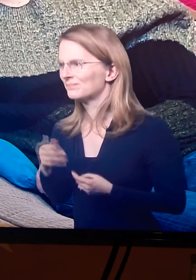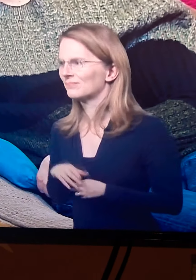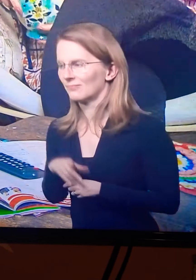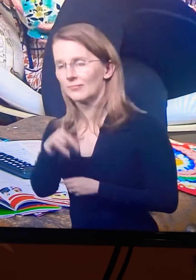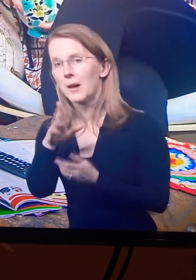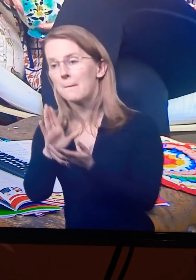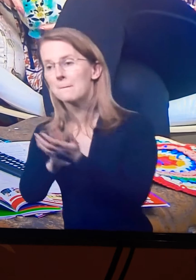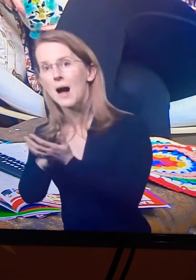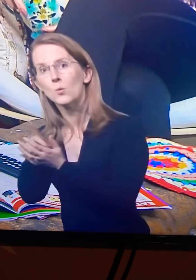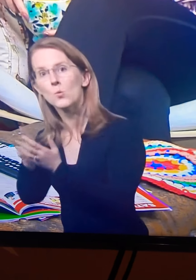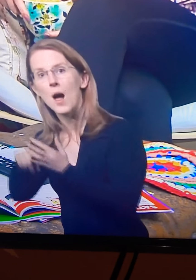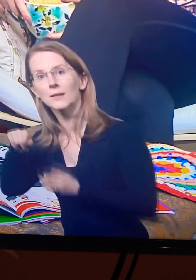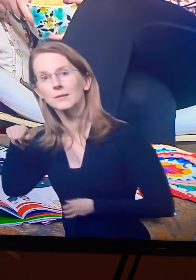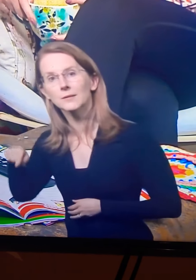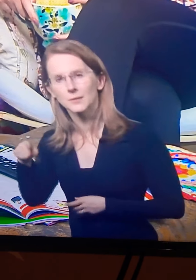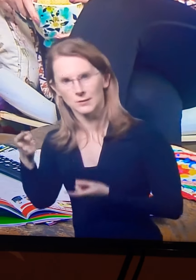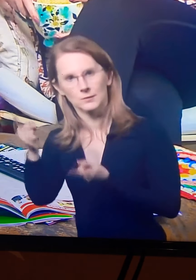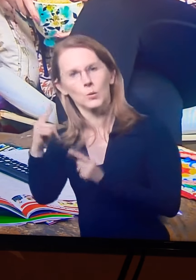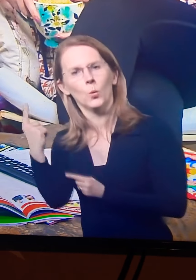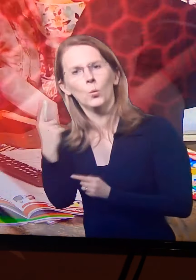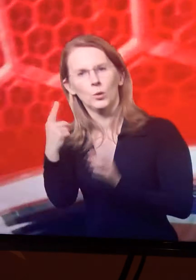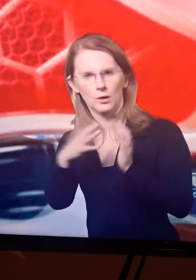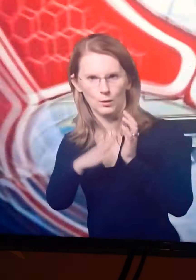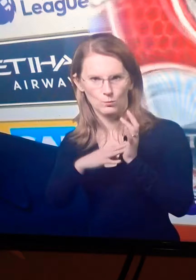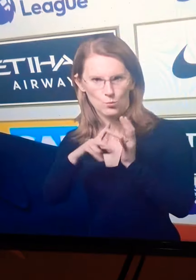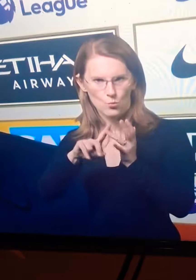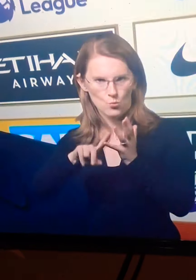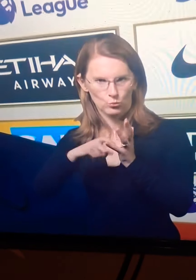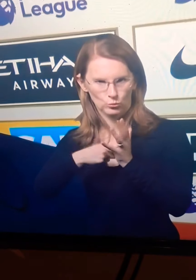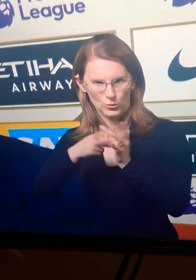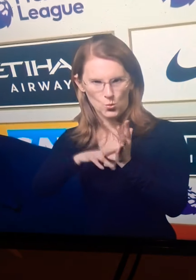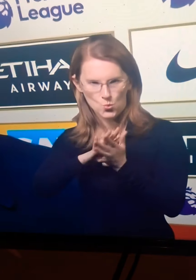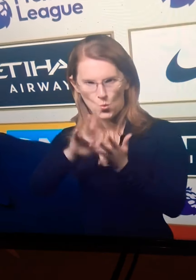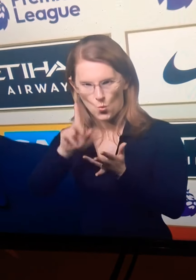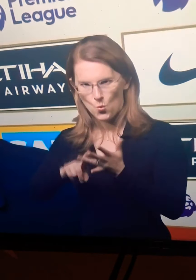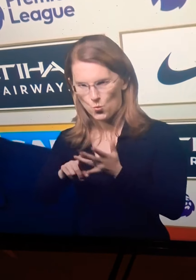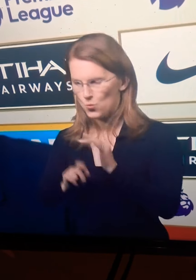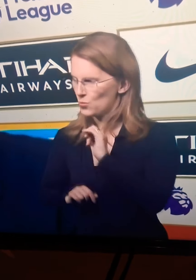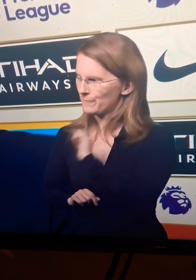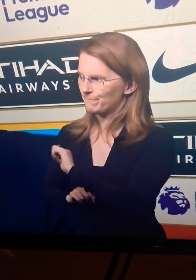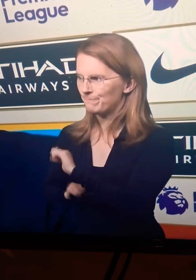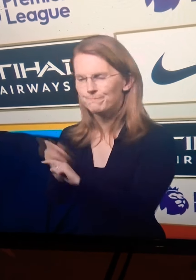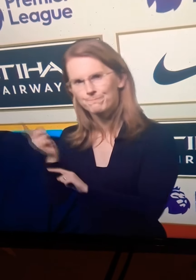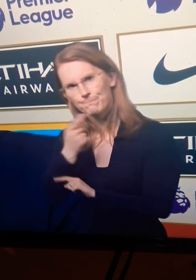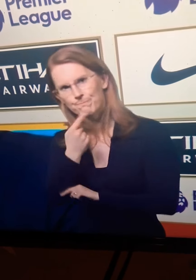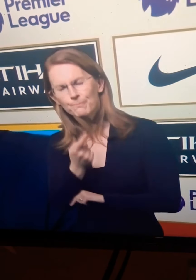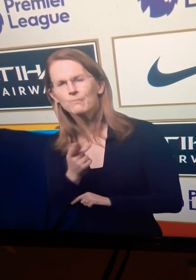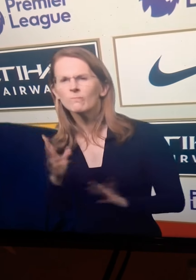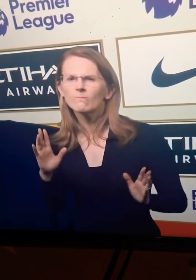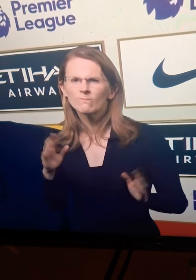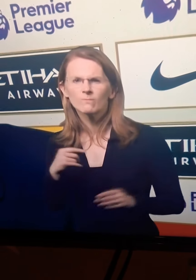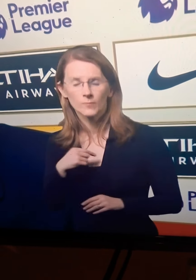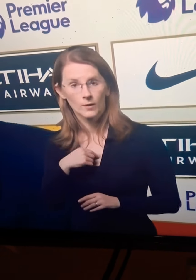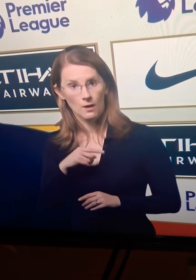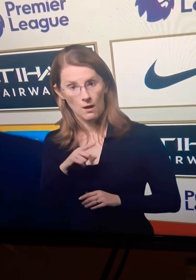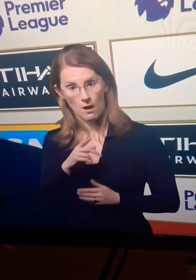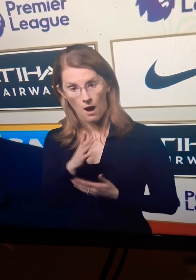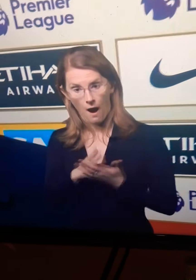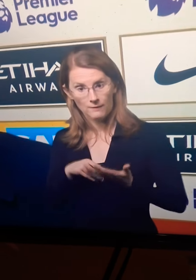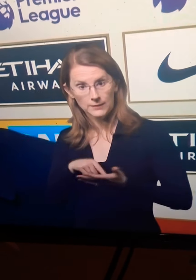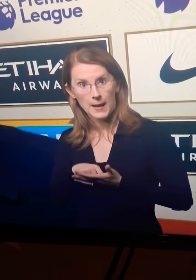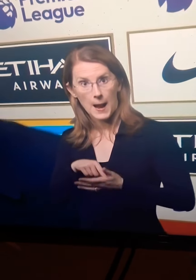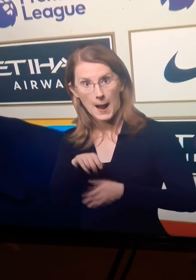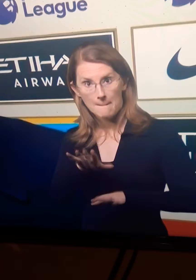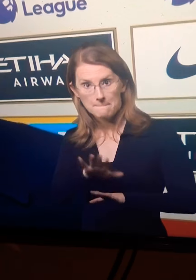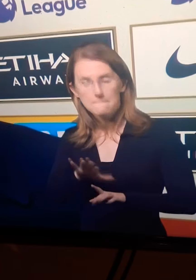Mourinho was his typically charismatic self. Was very disappointed to be at half-time losing 2-0. When the game was,